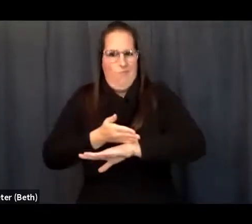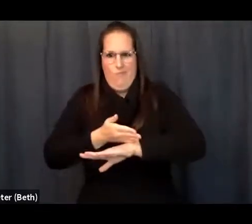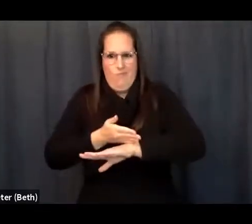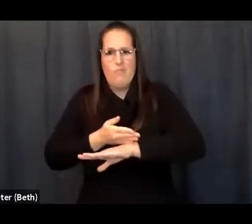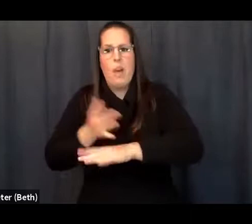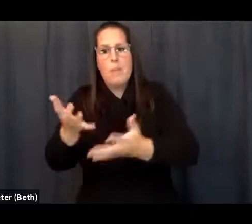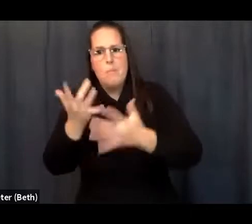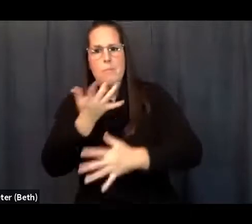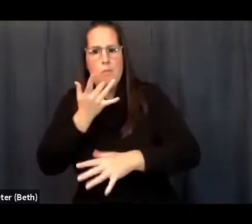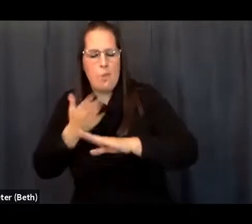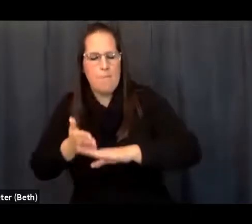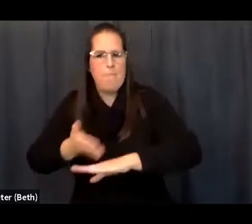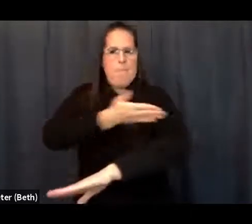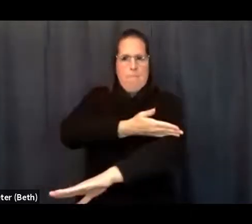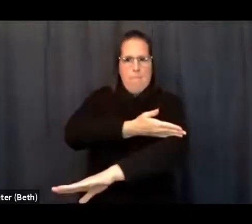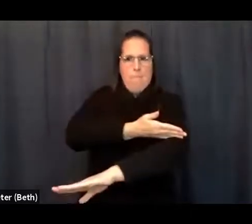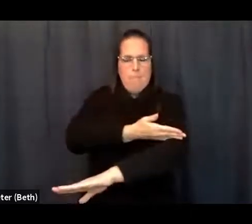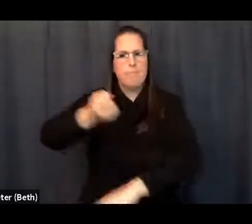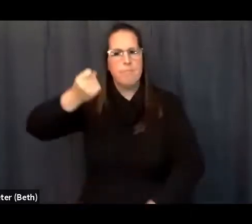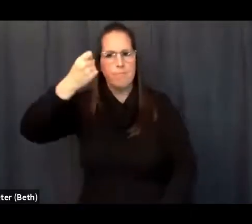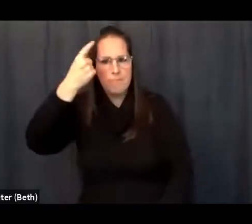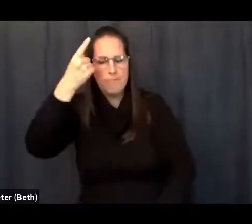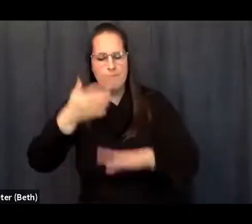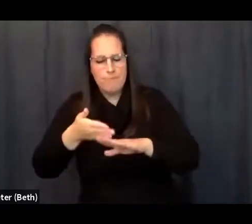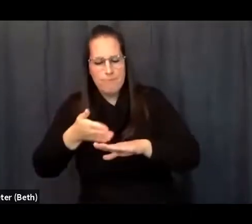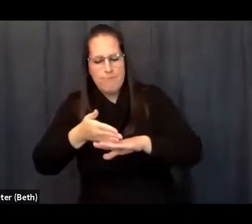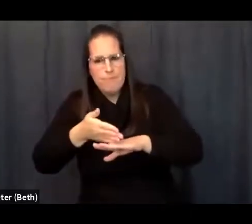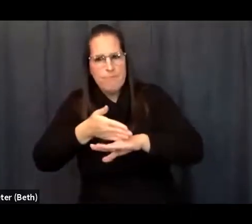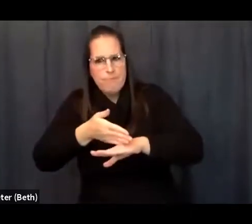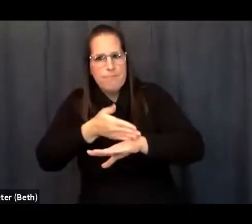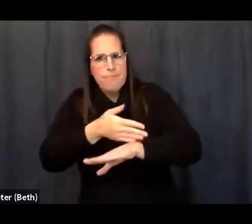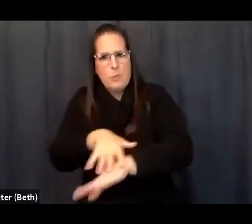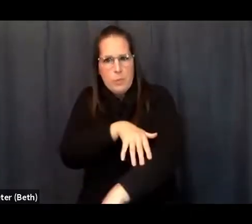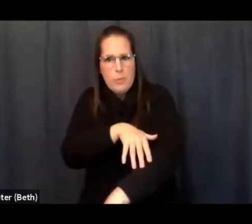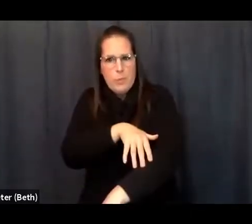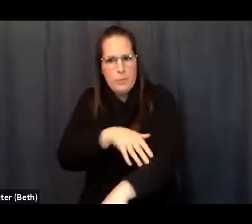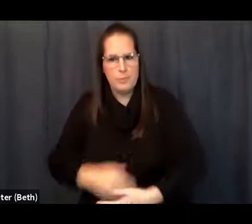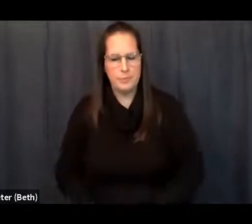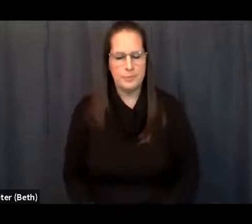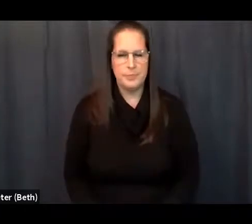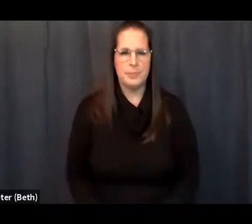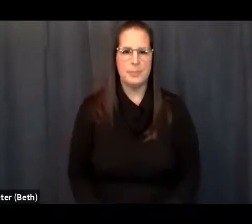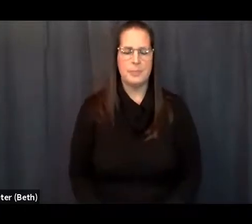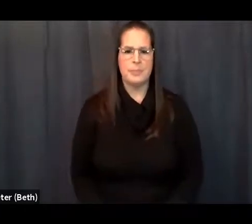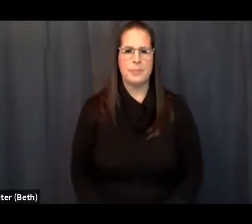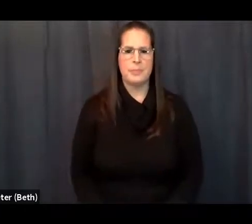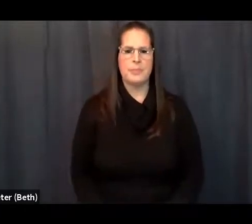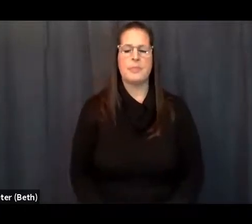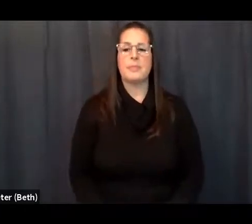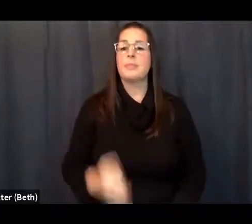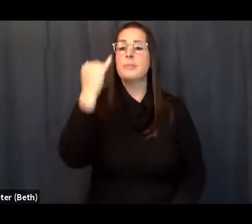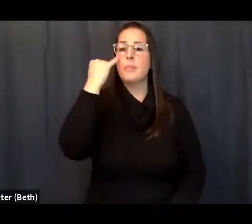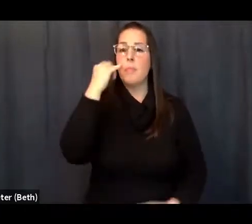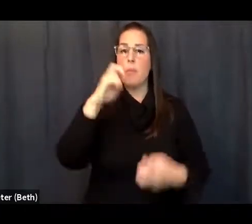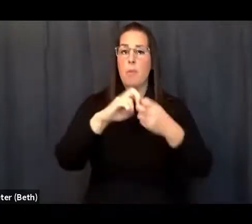liked, and that the progress is slow. It's very important to understand, to solve a problem at